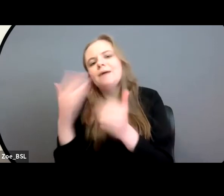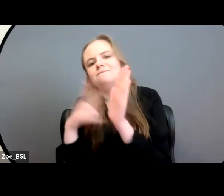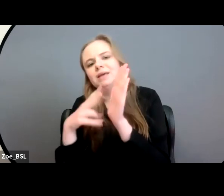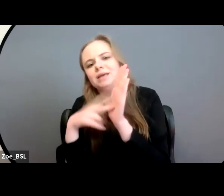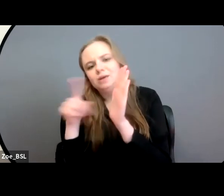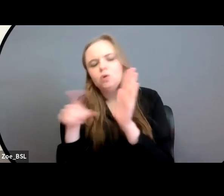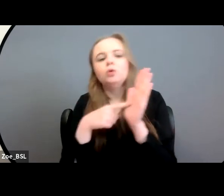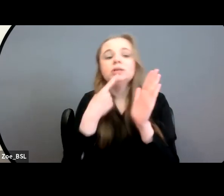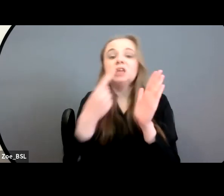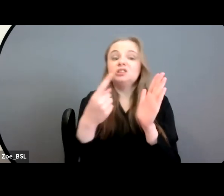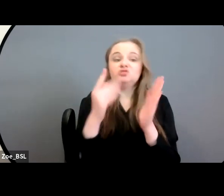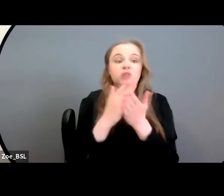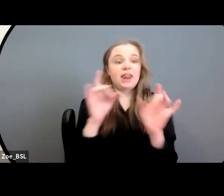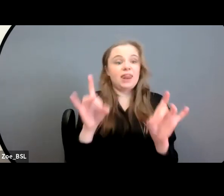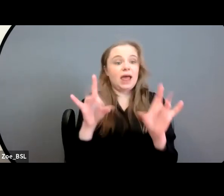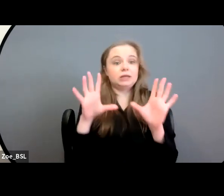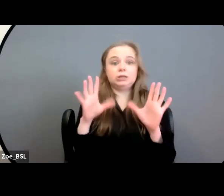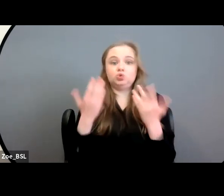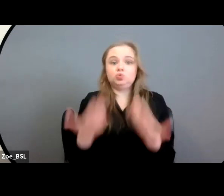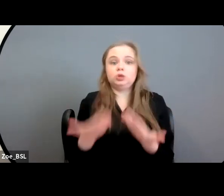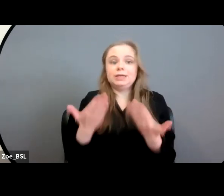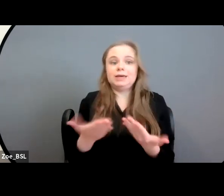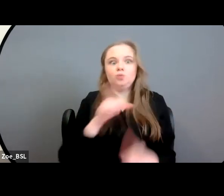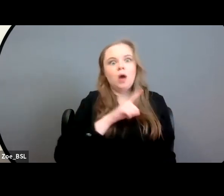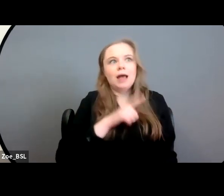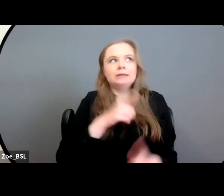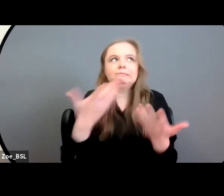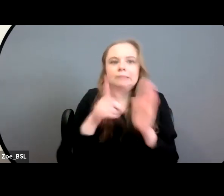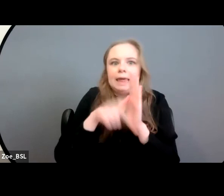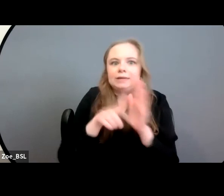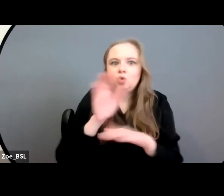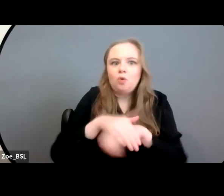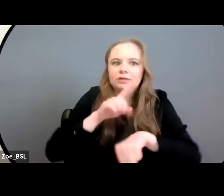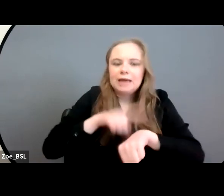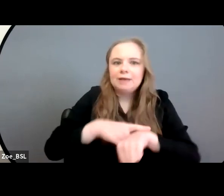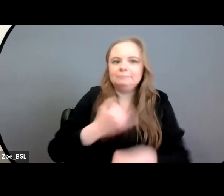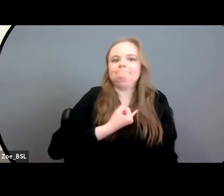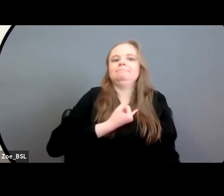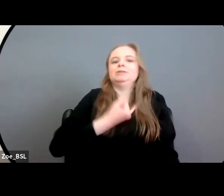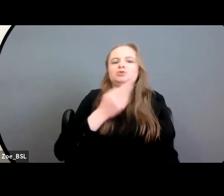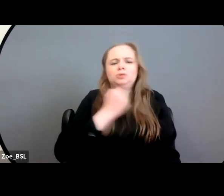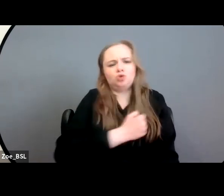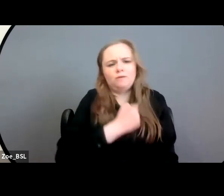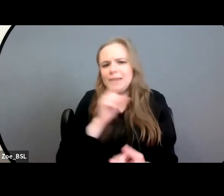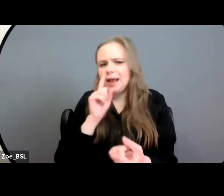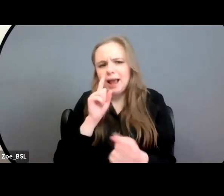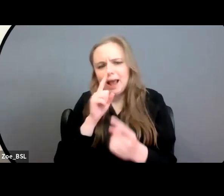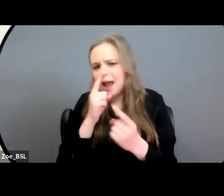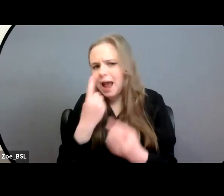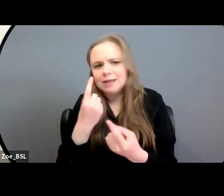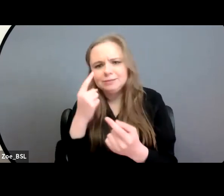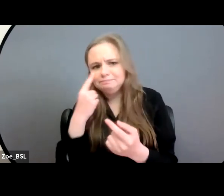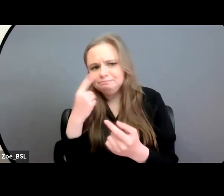So that's about it from us today, because we've already gone over time. So apologies we didn't get to or the Q&A. It's been fantastic to have you all join